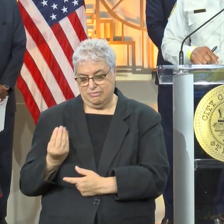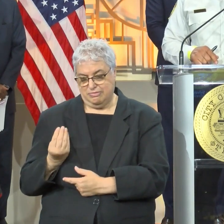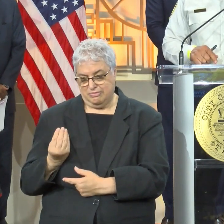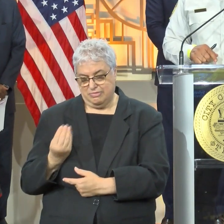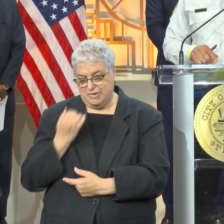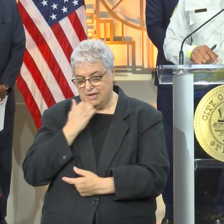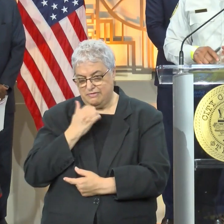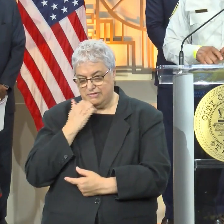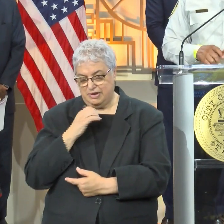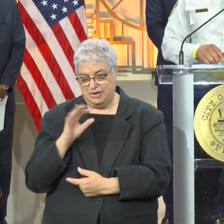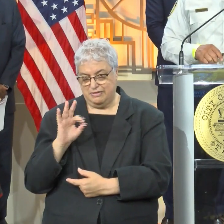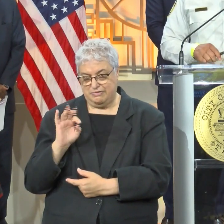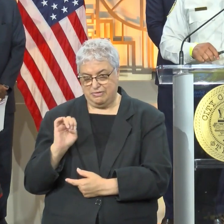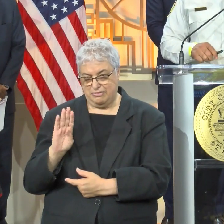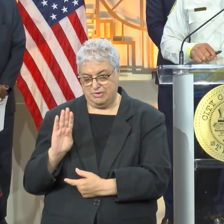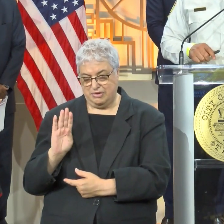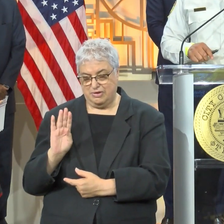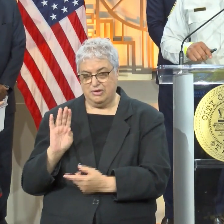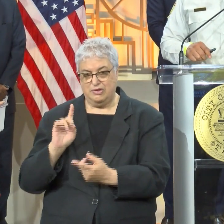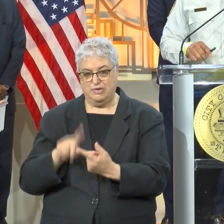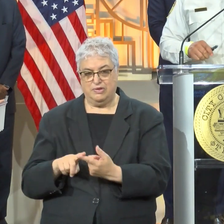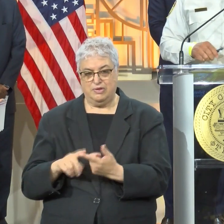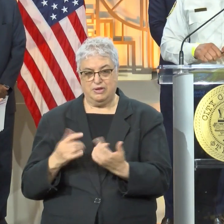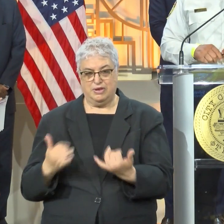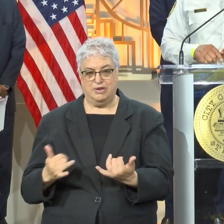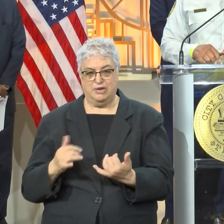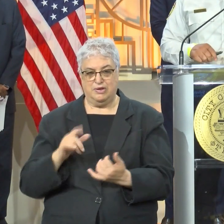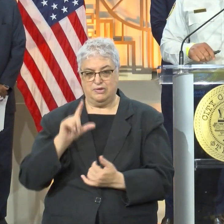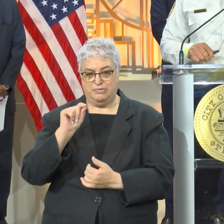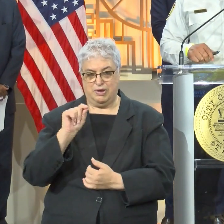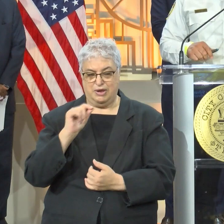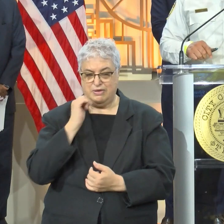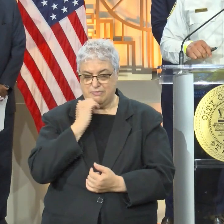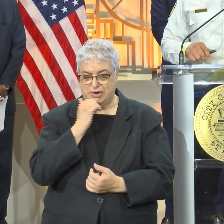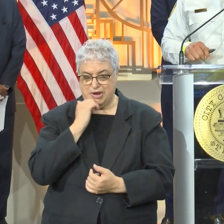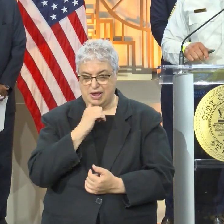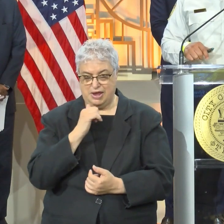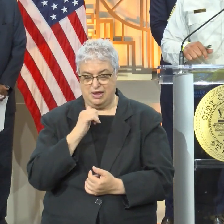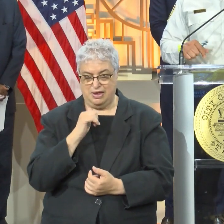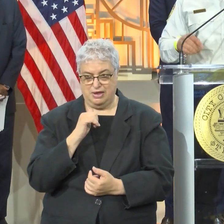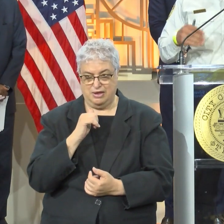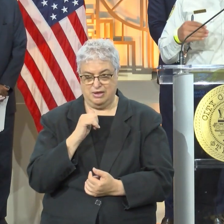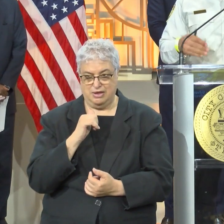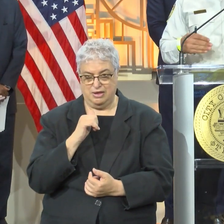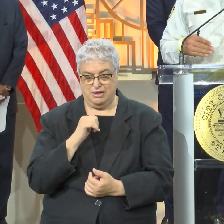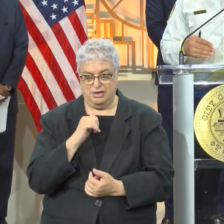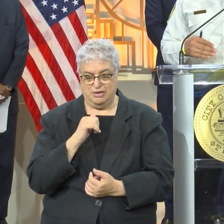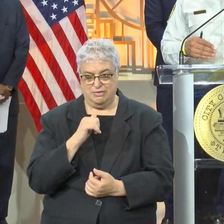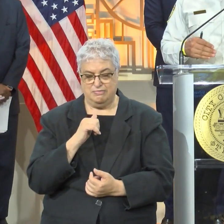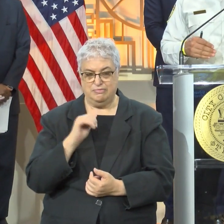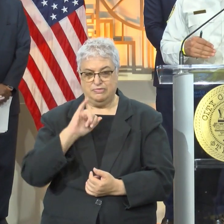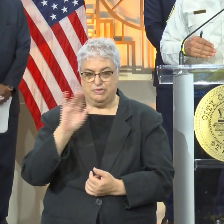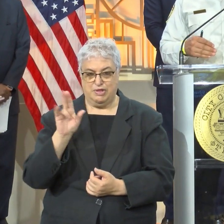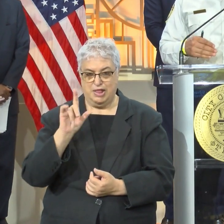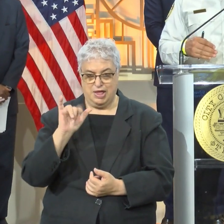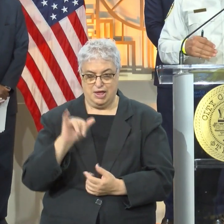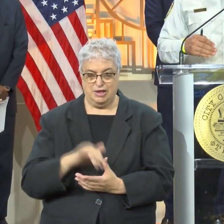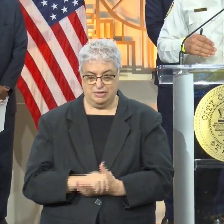per day in February to about a little over 20 per day that we're seeing in